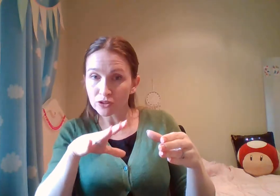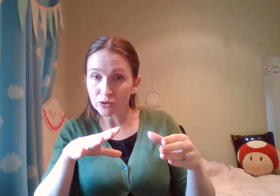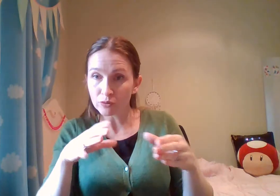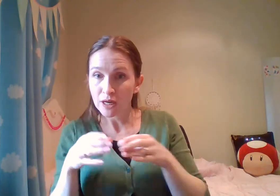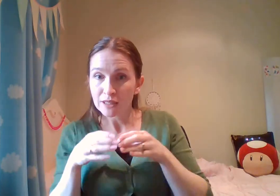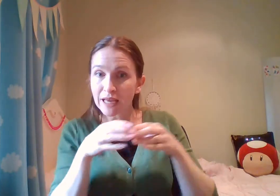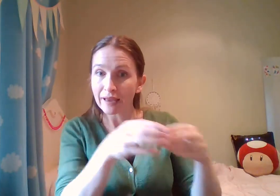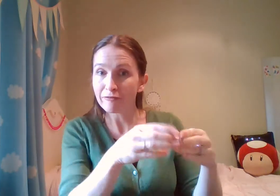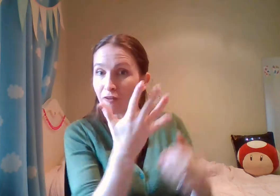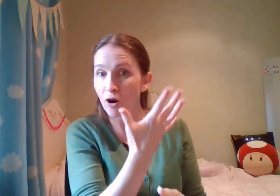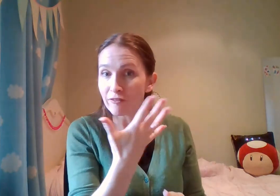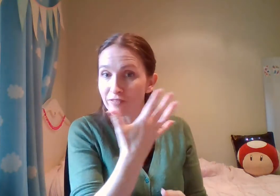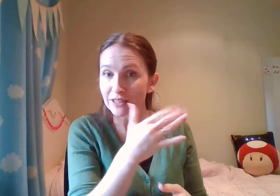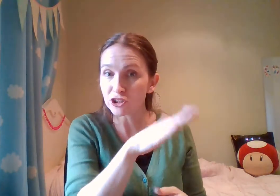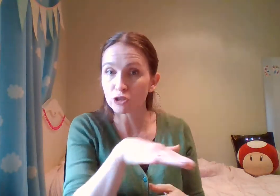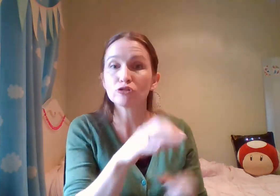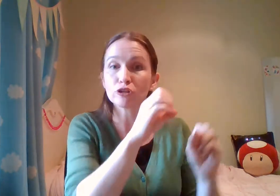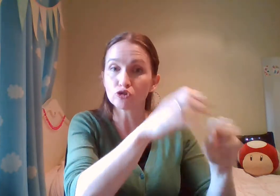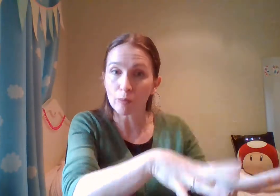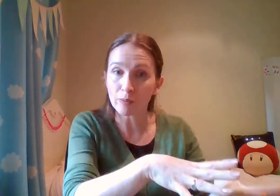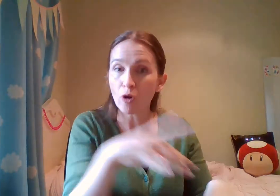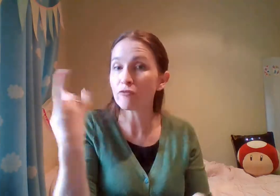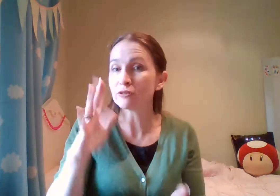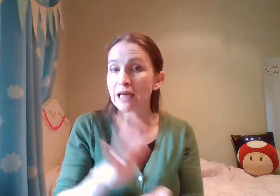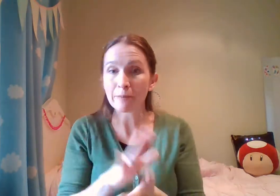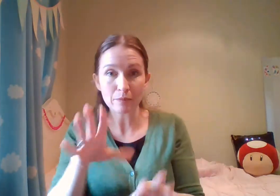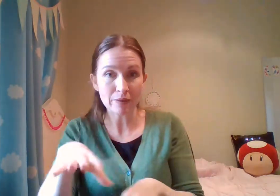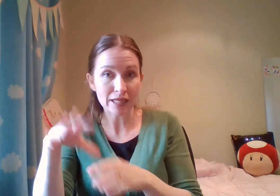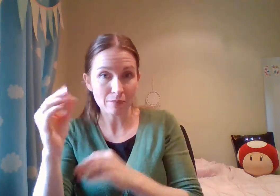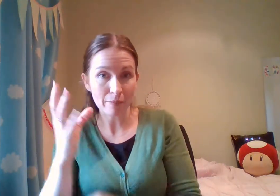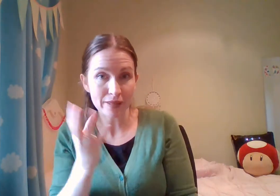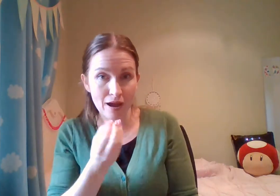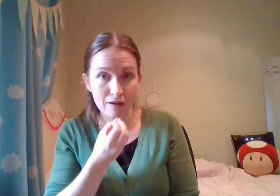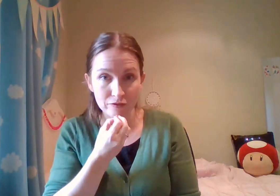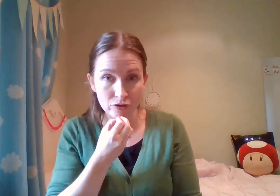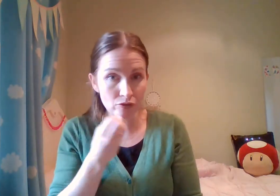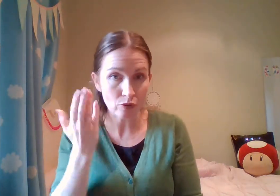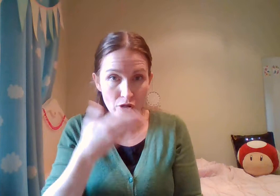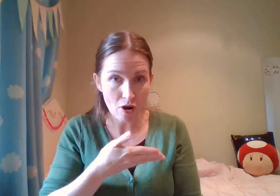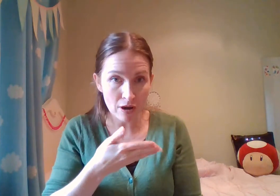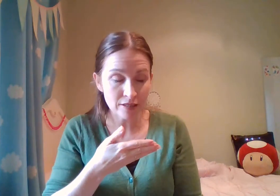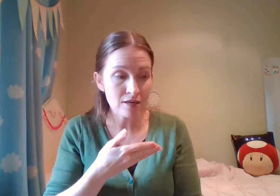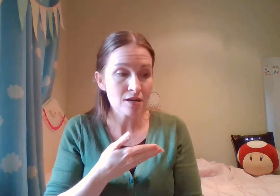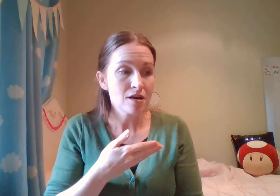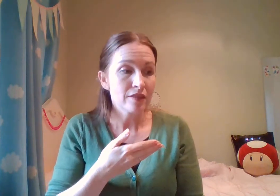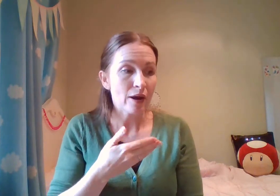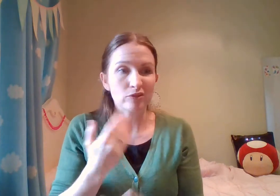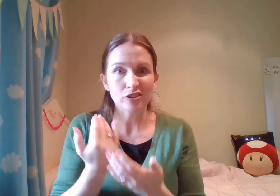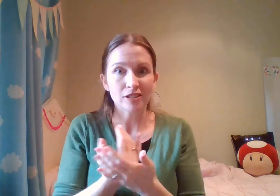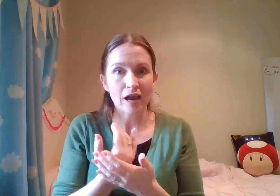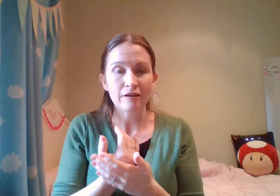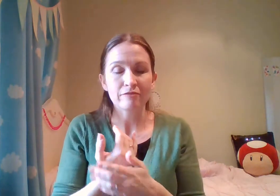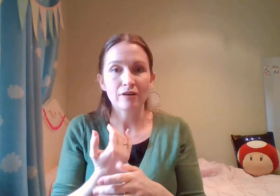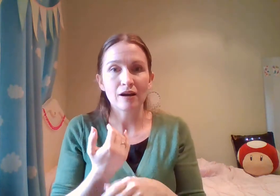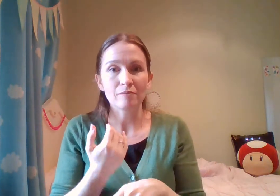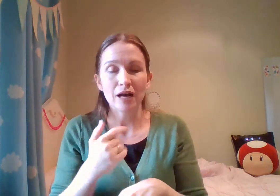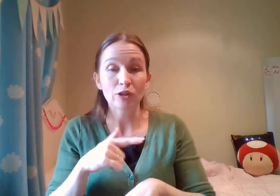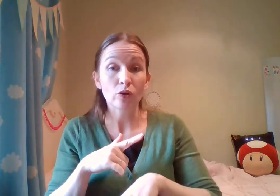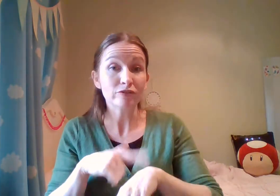to take 5 of these children and drop them off? Who's happy to pick them up in the afternoon or the night? That will just save a lot of time, a